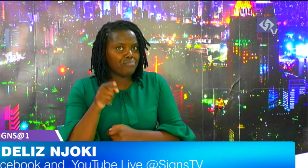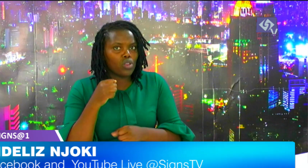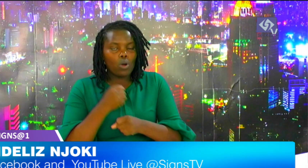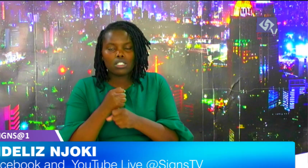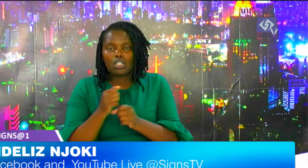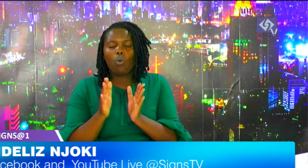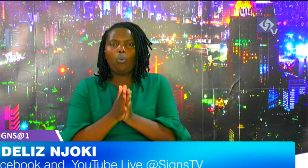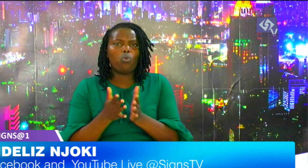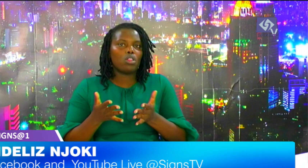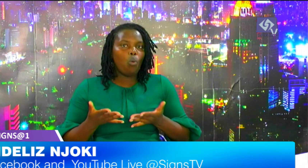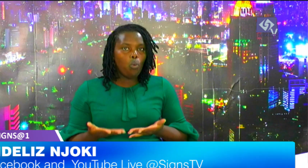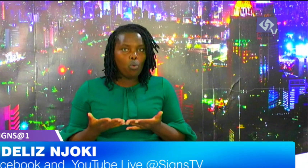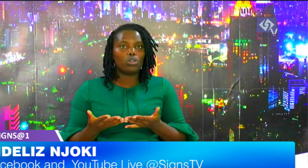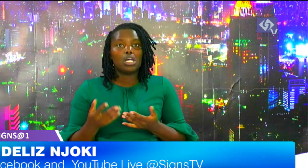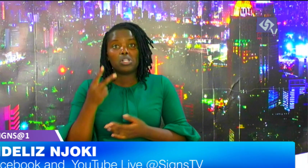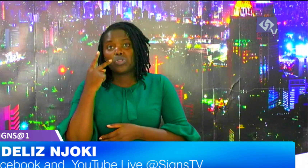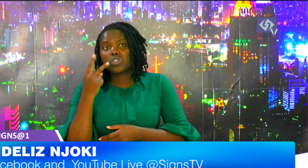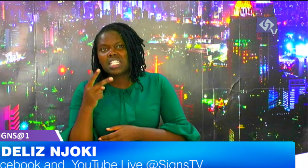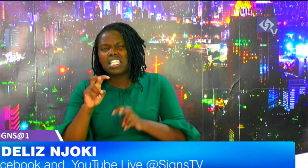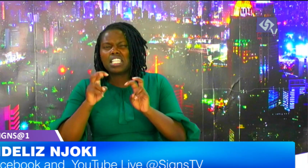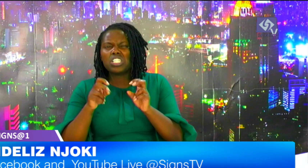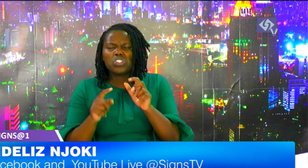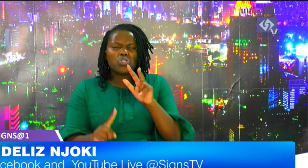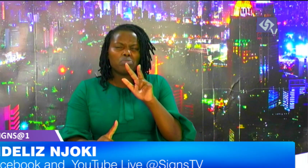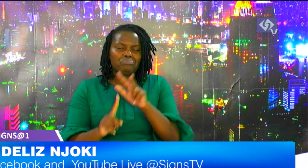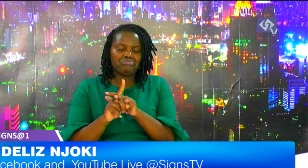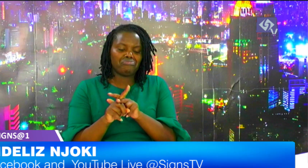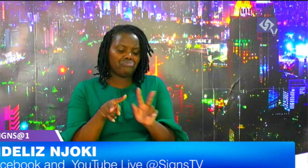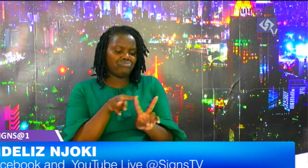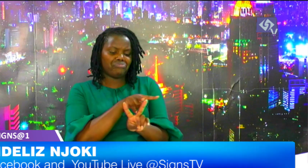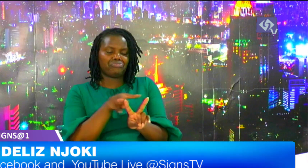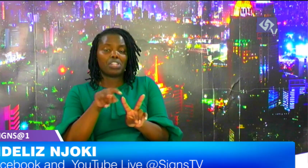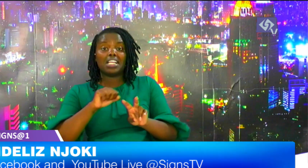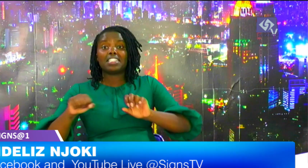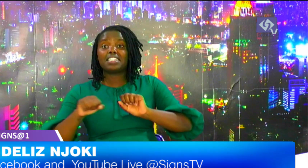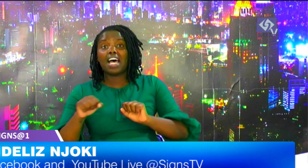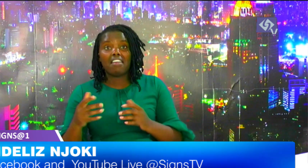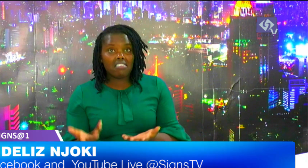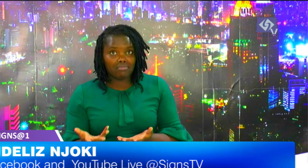The teams were tasked with harmonizing the issues raised by both sides,